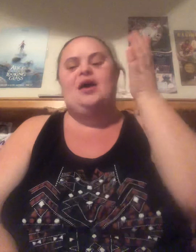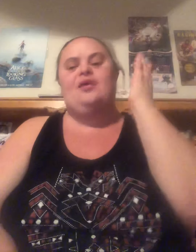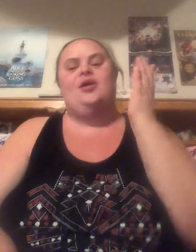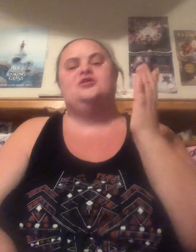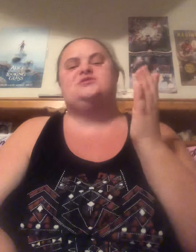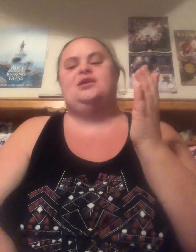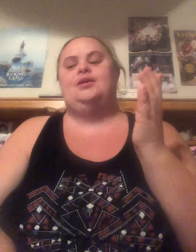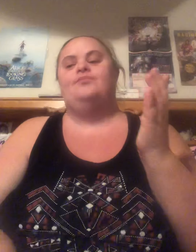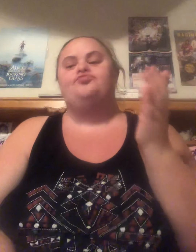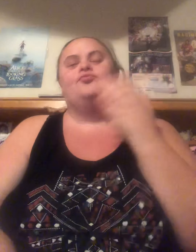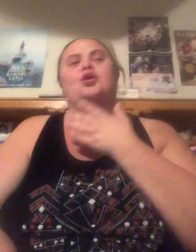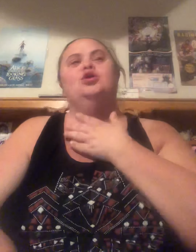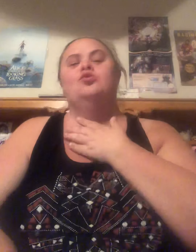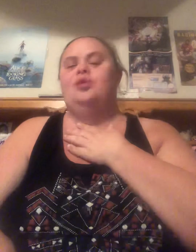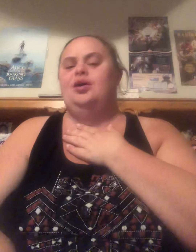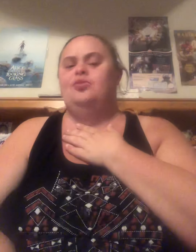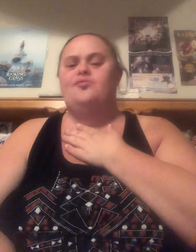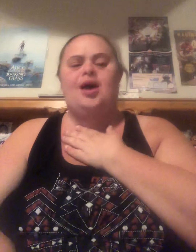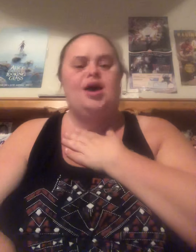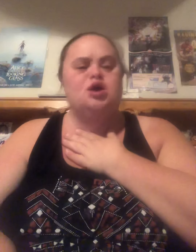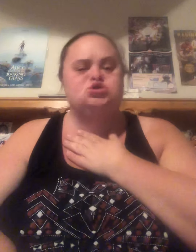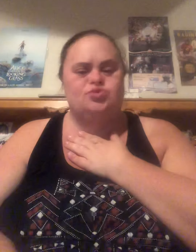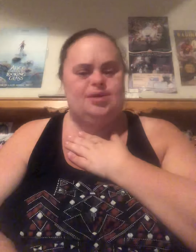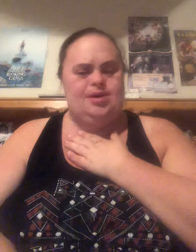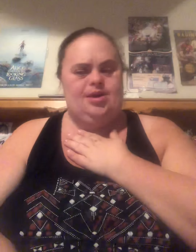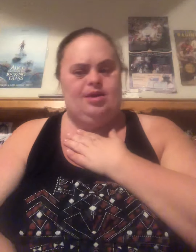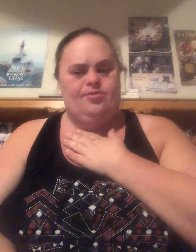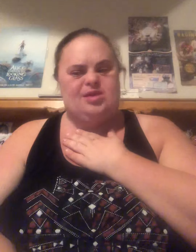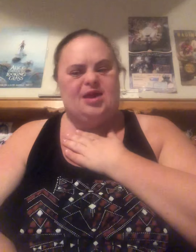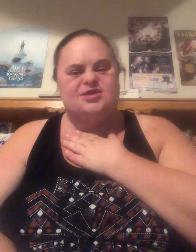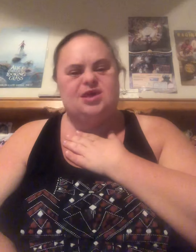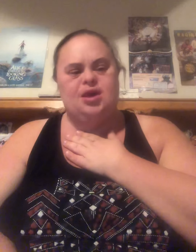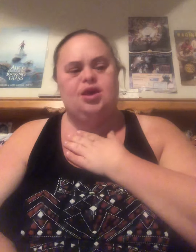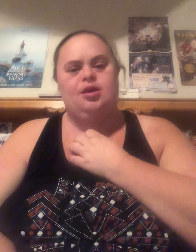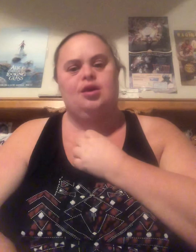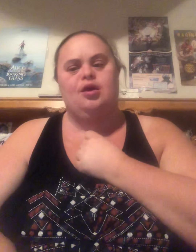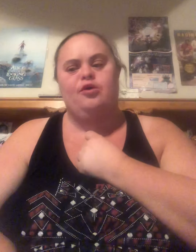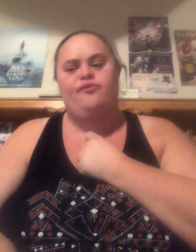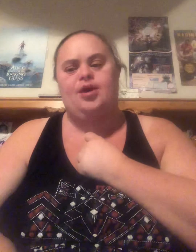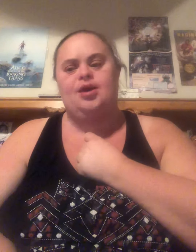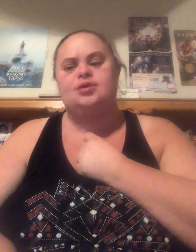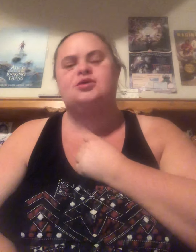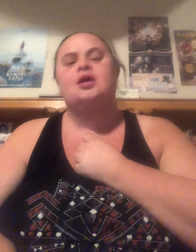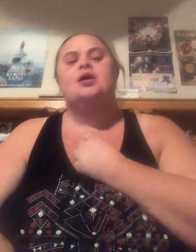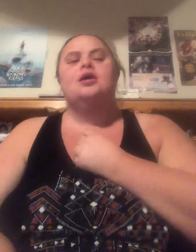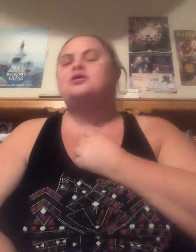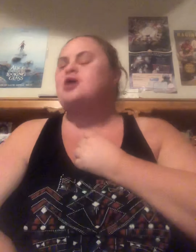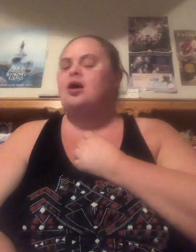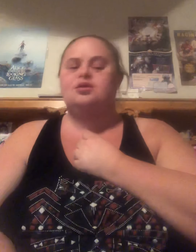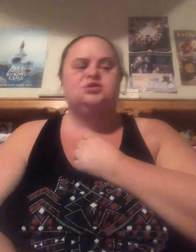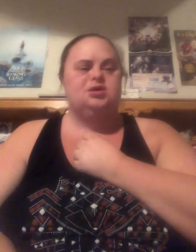time I see you in my dreams, I see your face is haunting